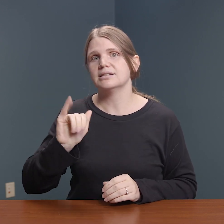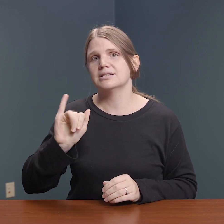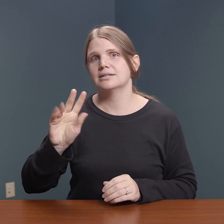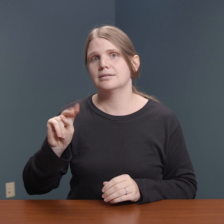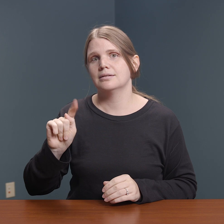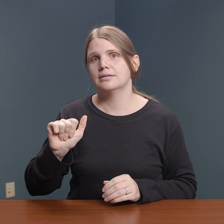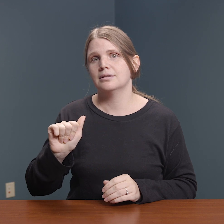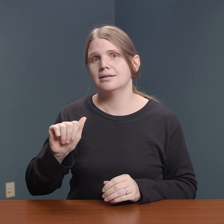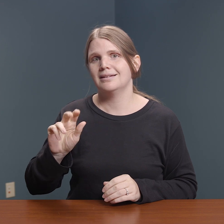acquaintance